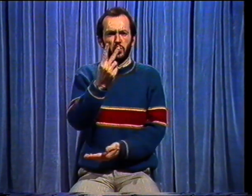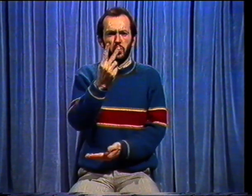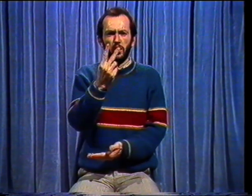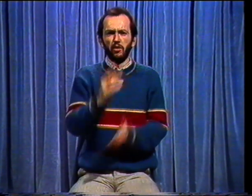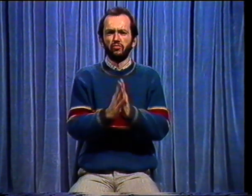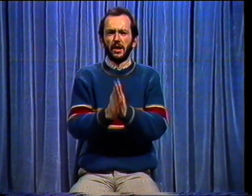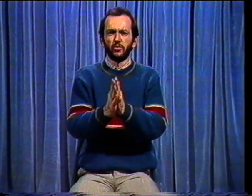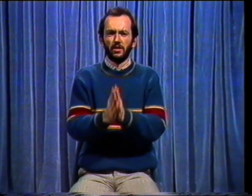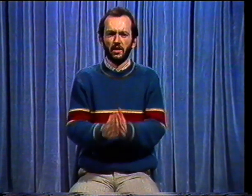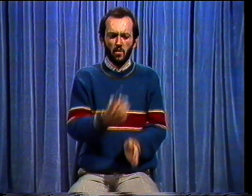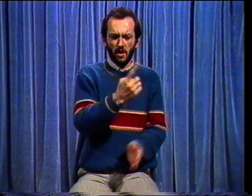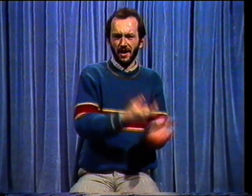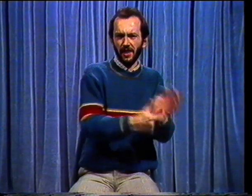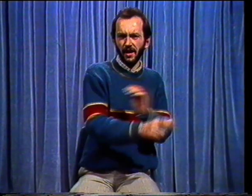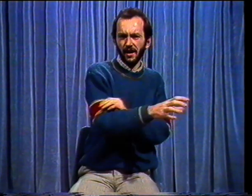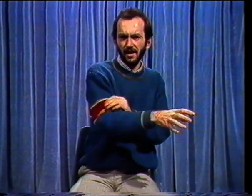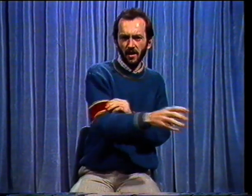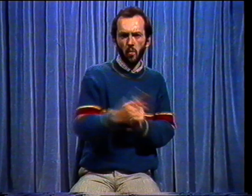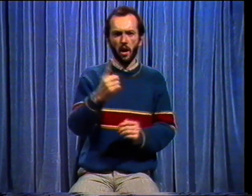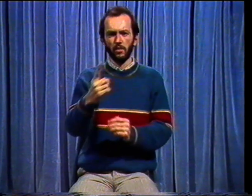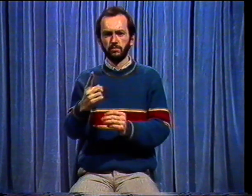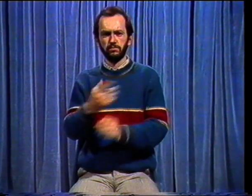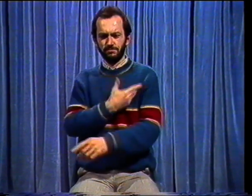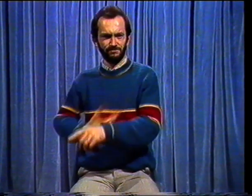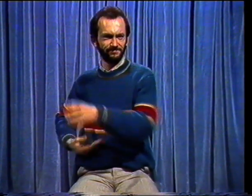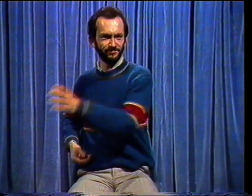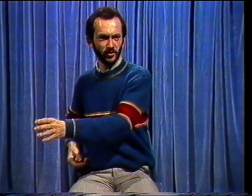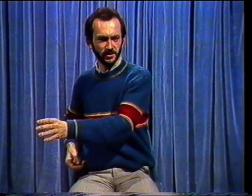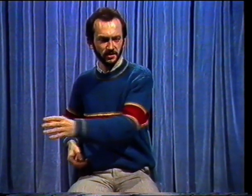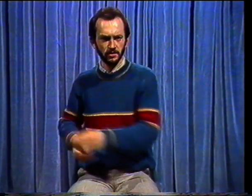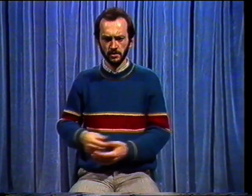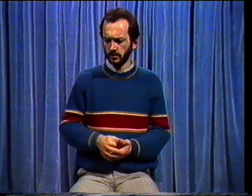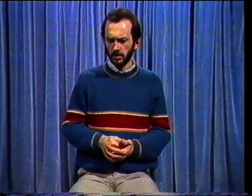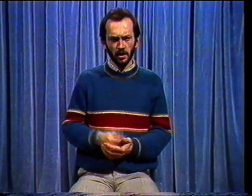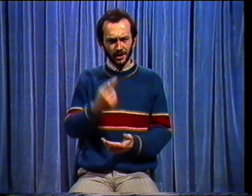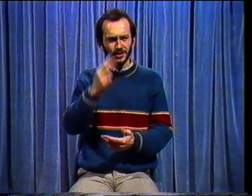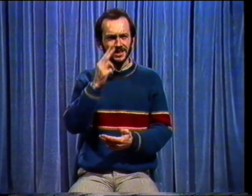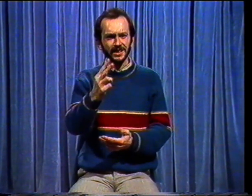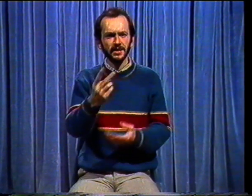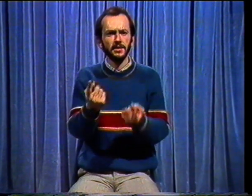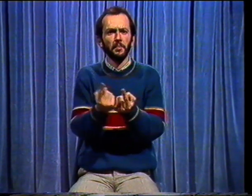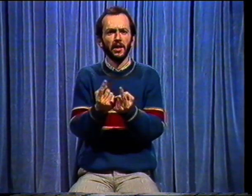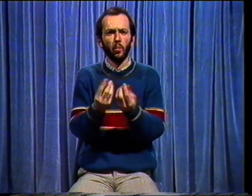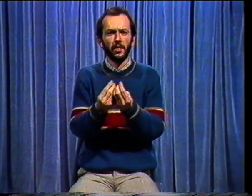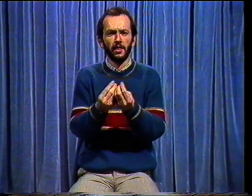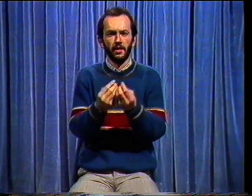And now we're talking about the two religions, one Roman Catholic and one Protestant. Can you see something